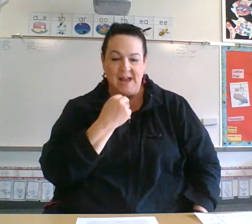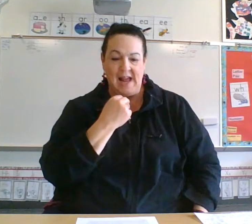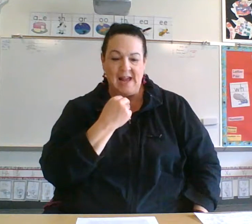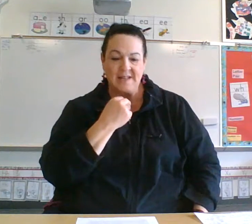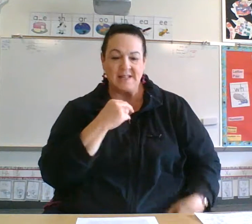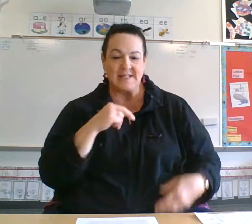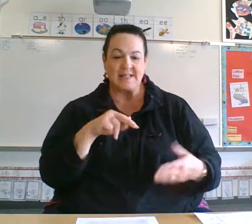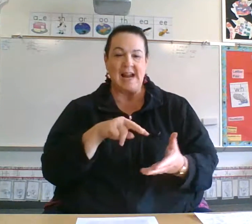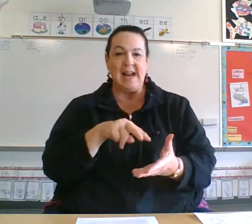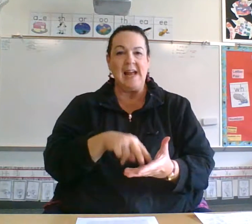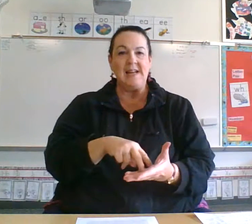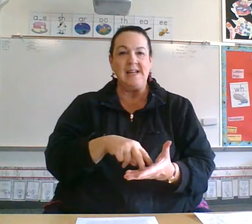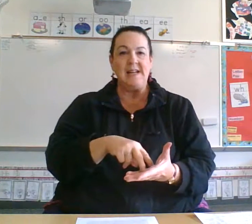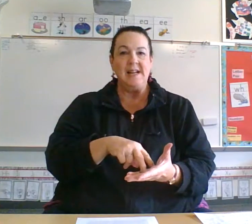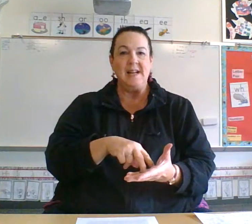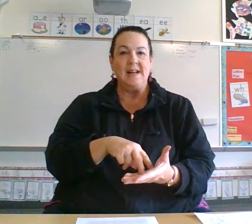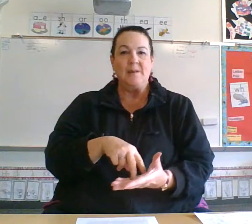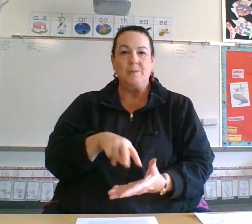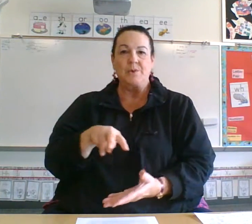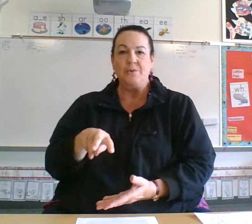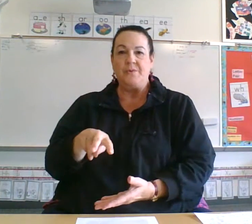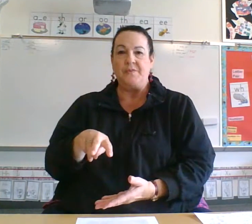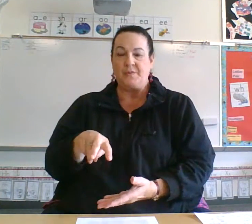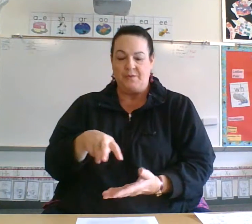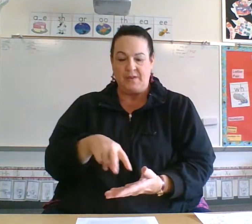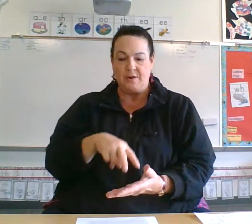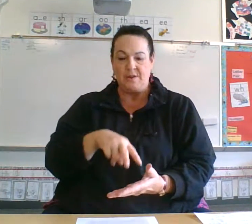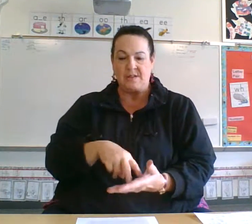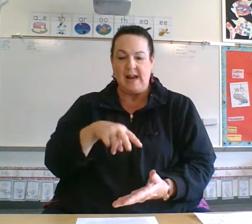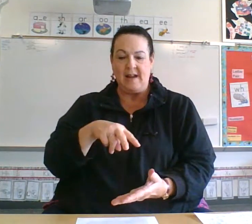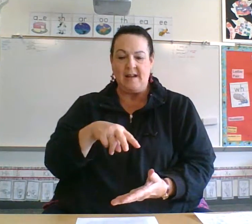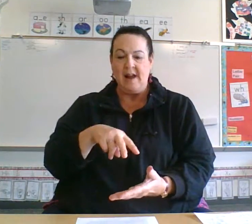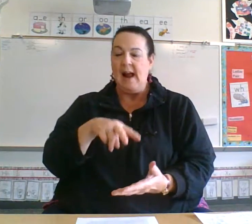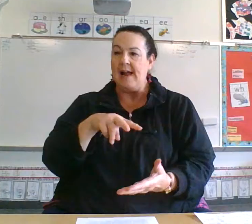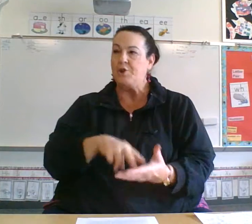And stand with two fingers, stand, and jump.